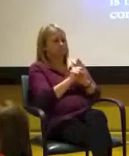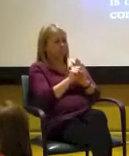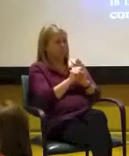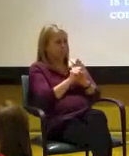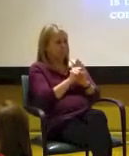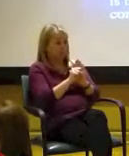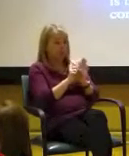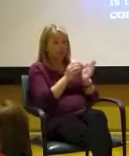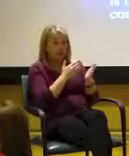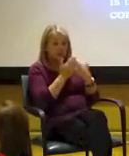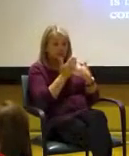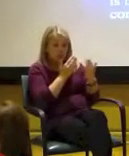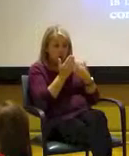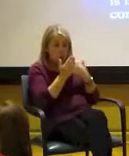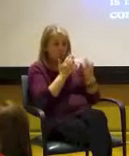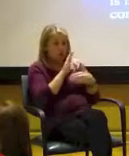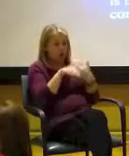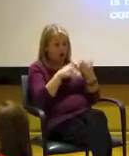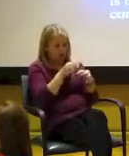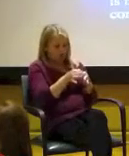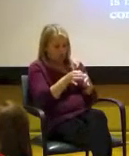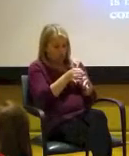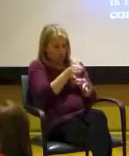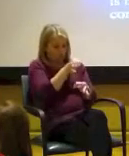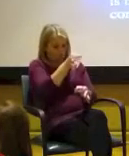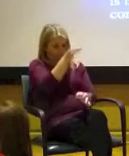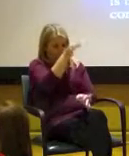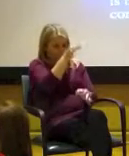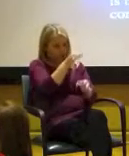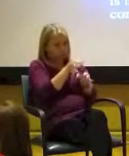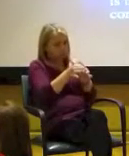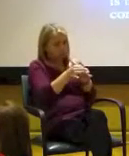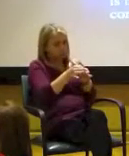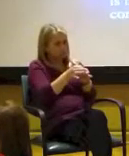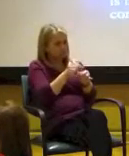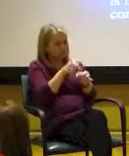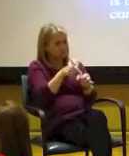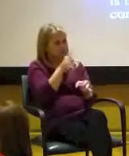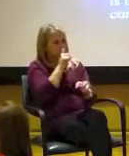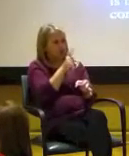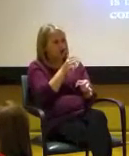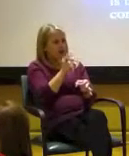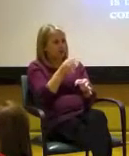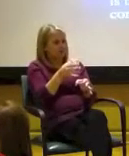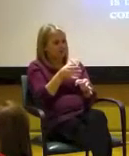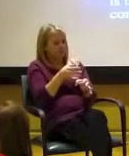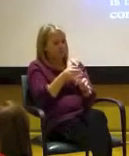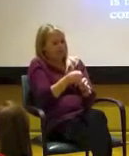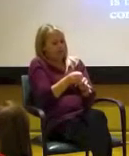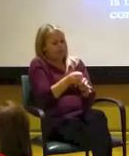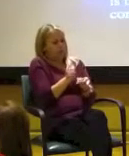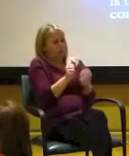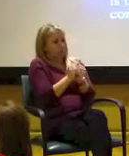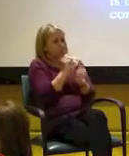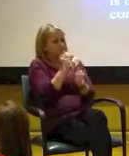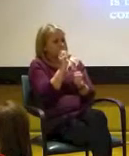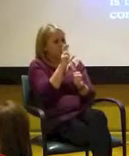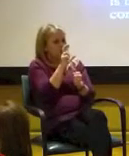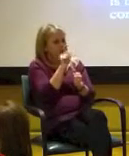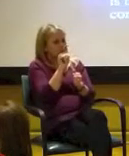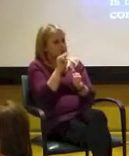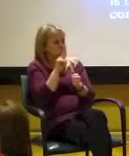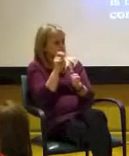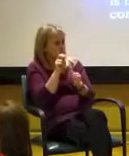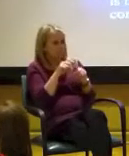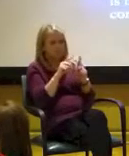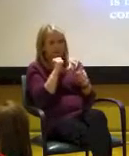Even though all those cords are technically tethered, that is, they're sort of held in some scar tissue, not